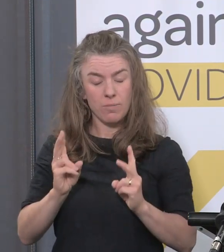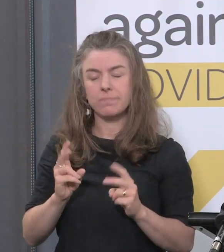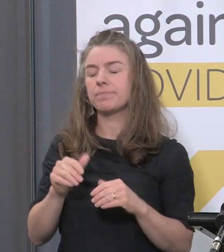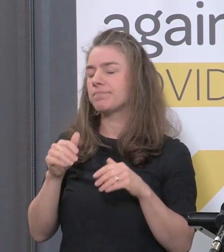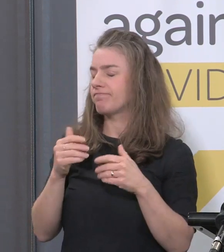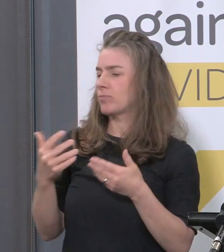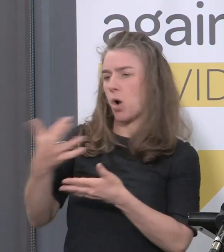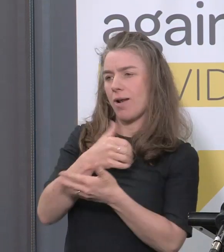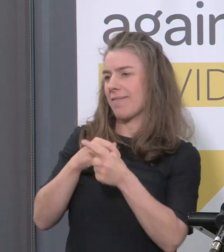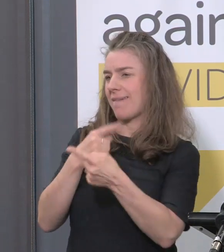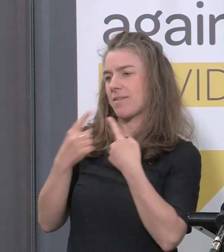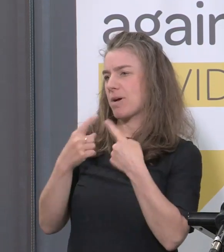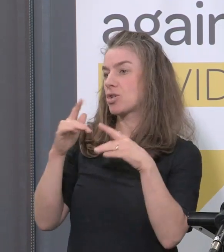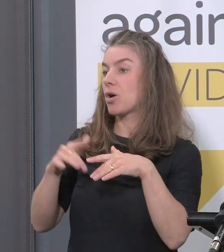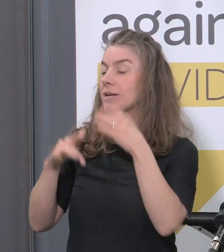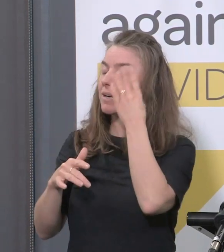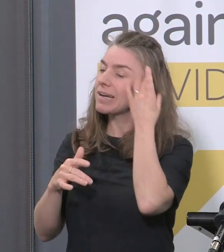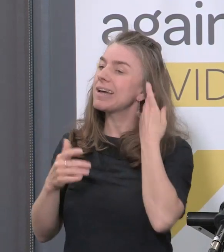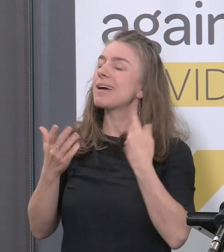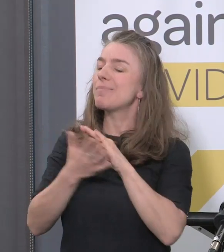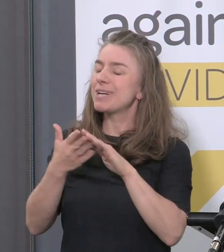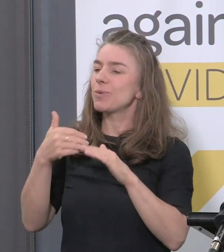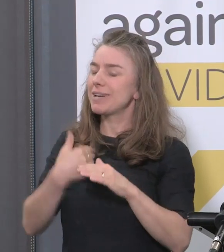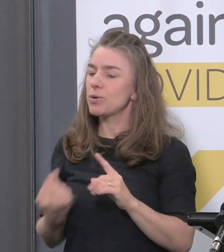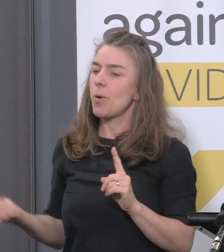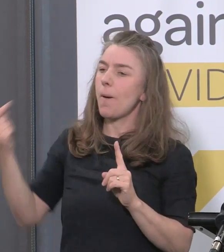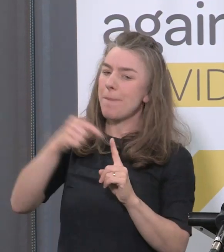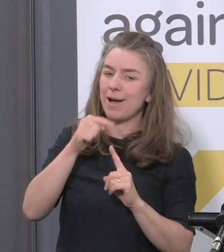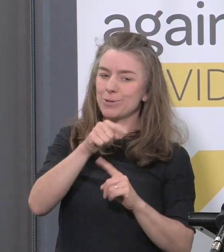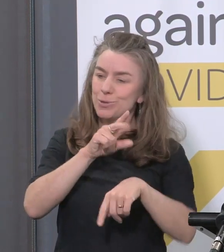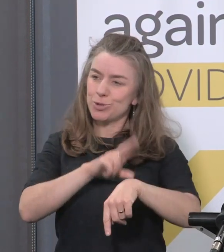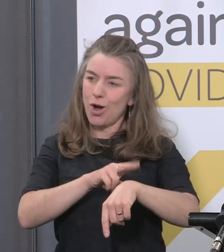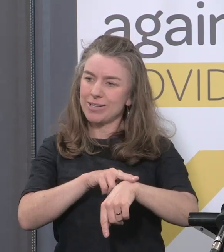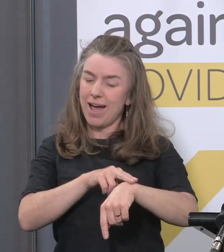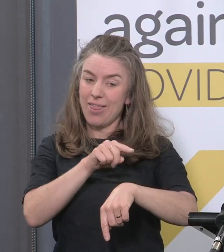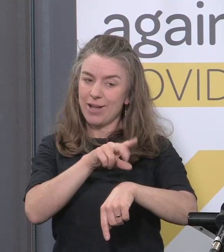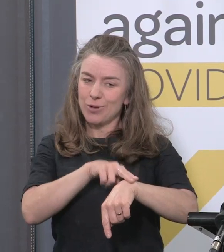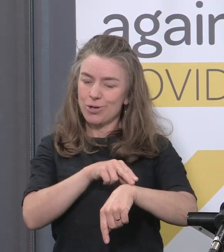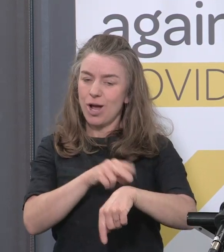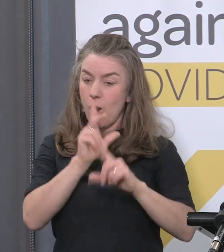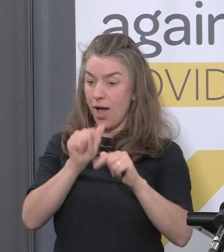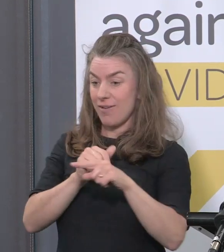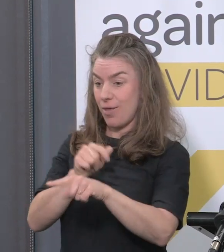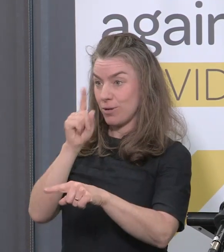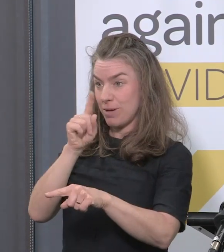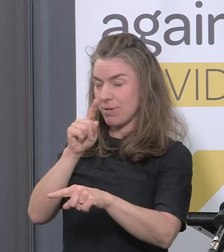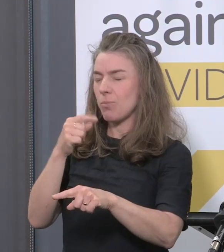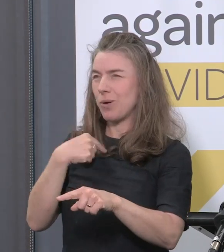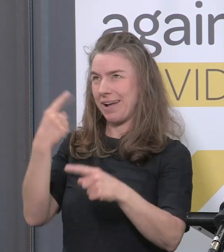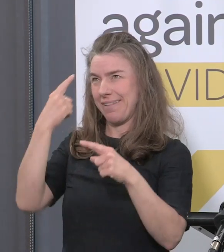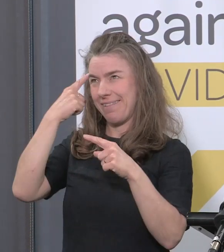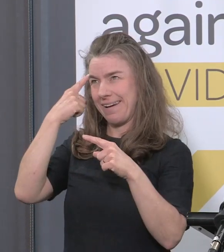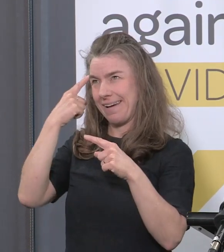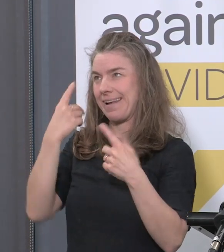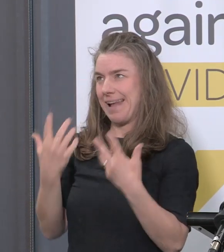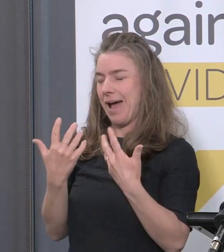haven't been collecting that information because it requires us to go back to, in fact, the clinicians looking after those people. But we're looking at how we can collect that and have it